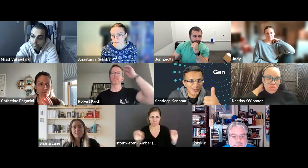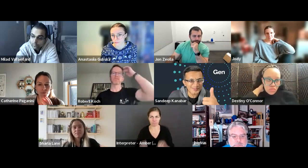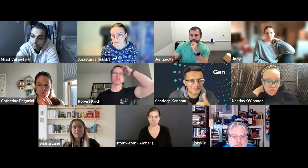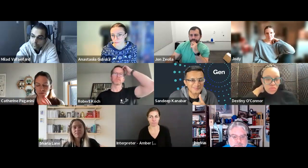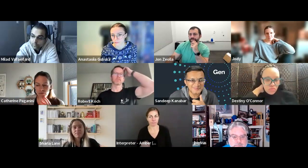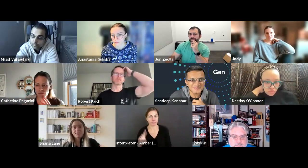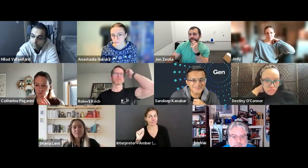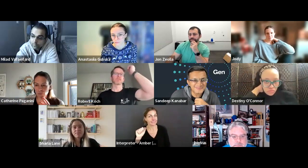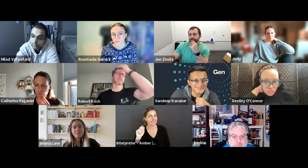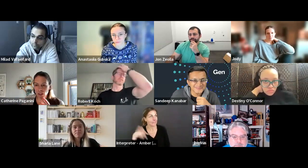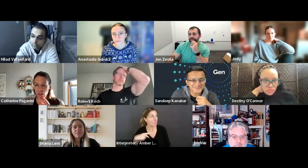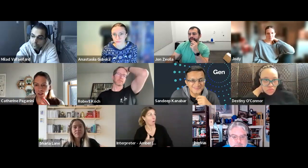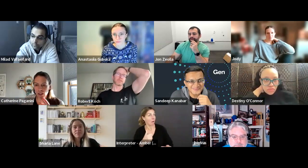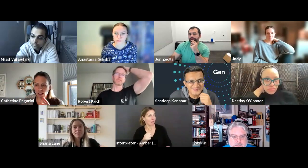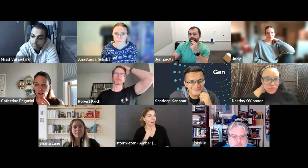Awesome.